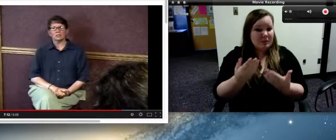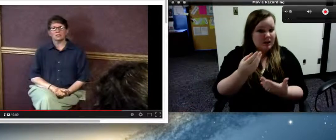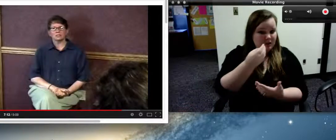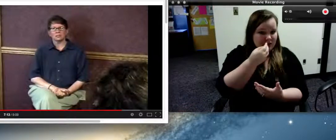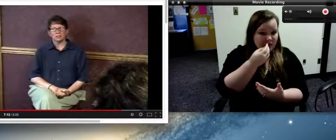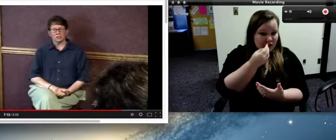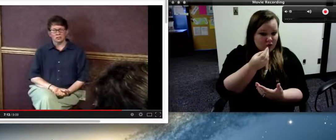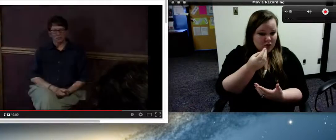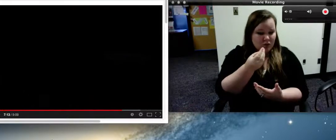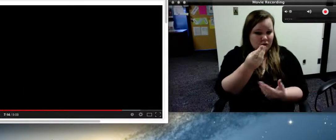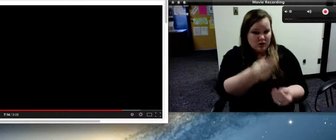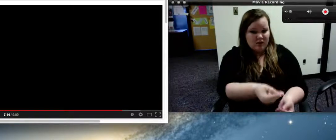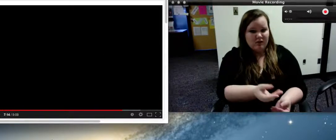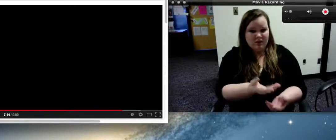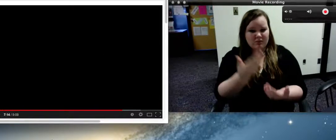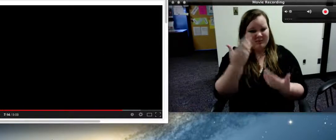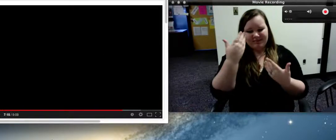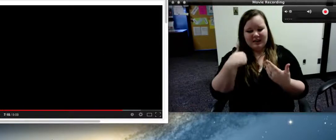I don't know.